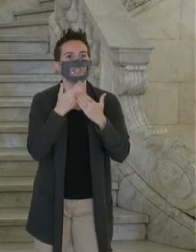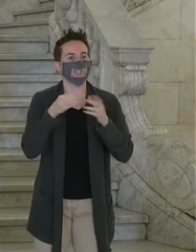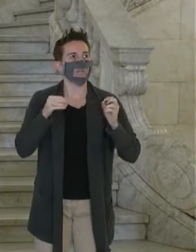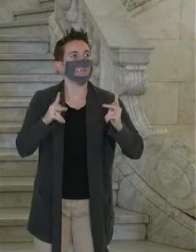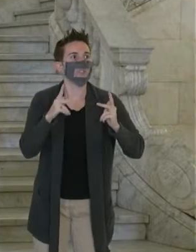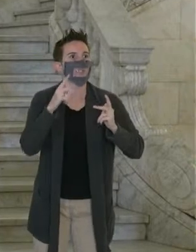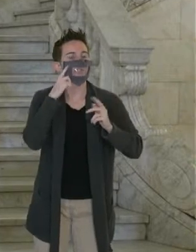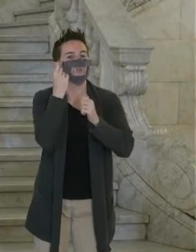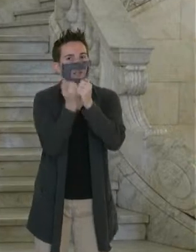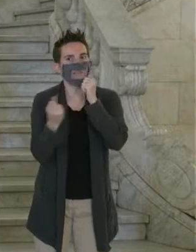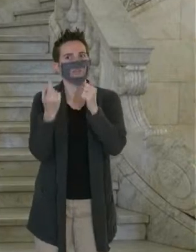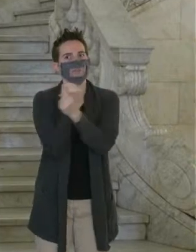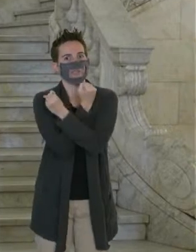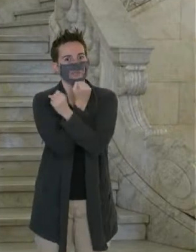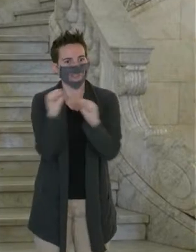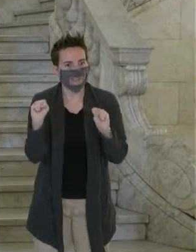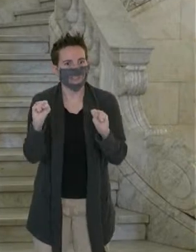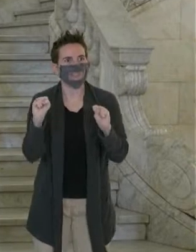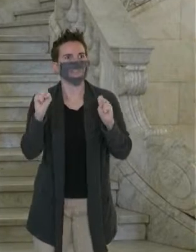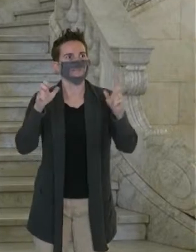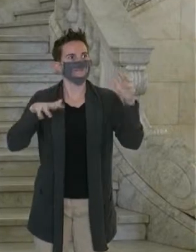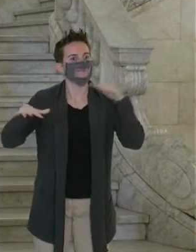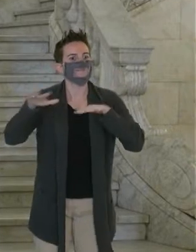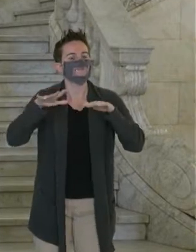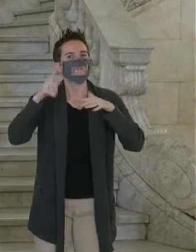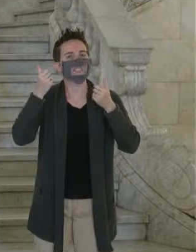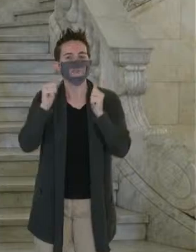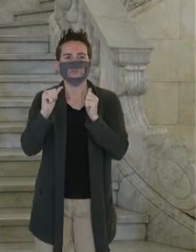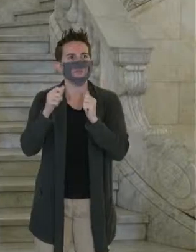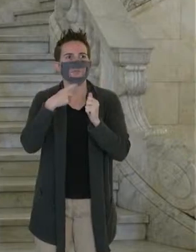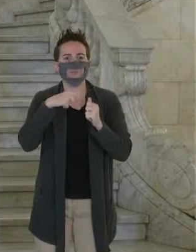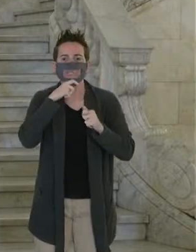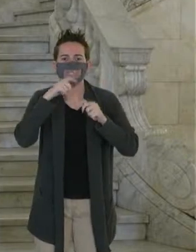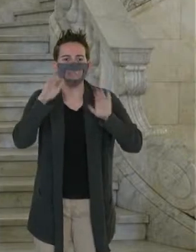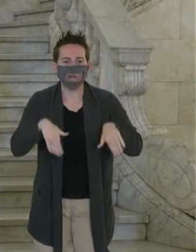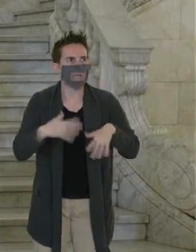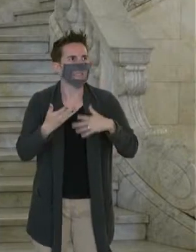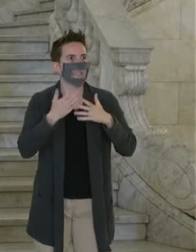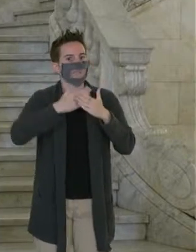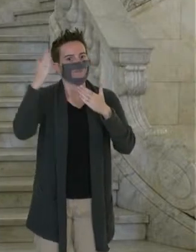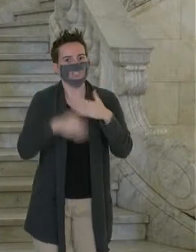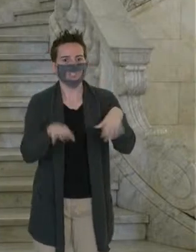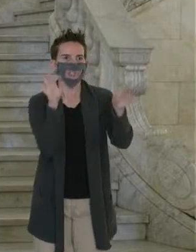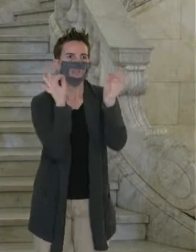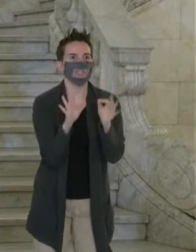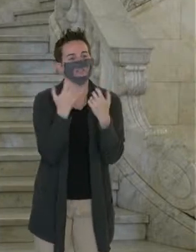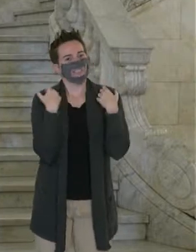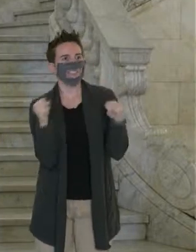everybody to be safe and to mitigate the spread of COVID. We are not out of the woods yet.